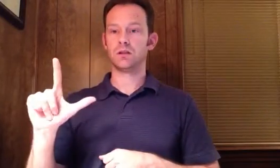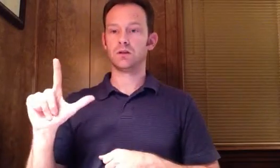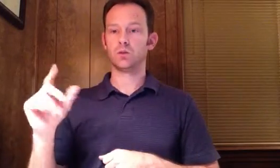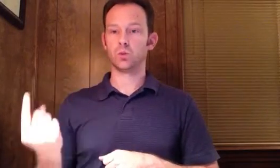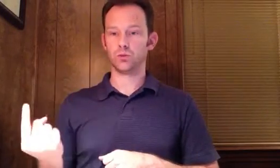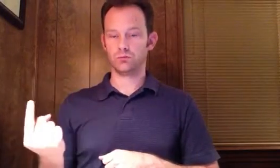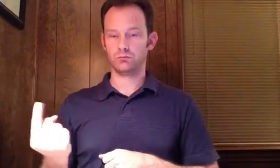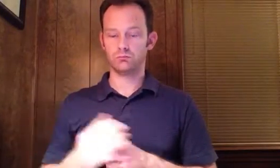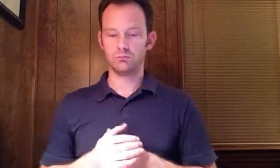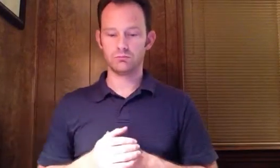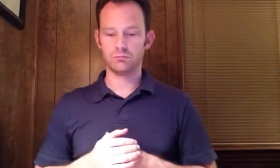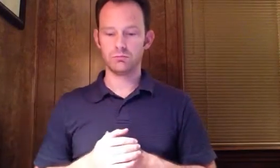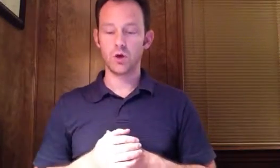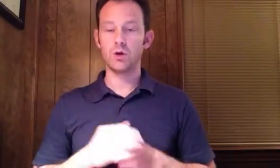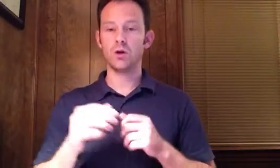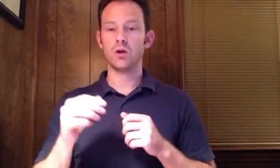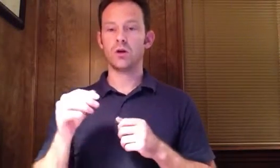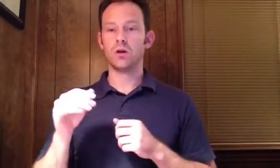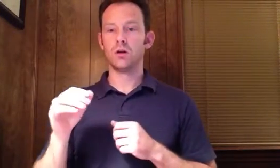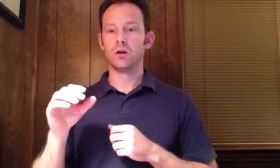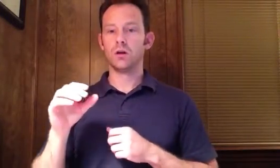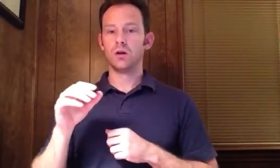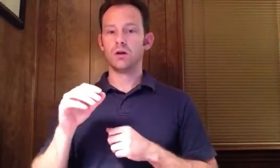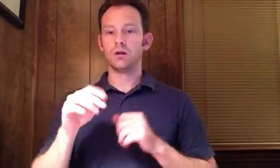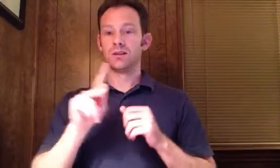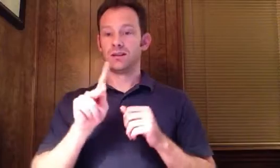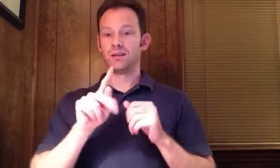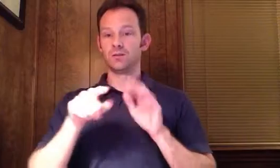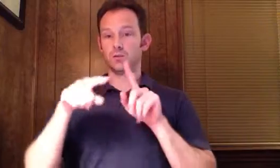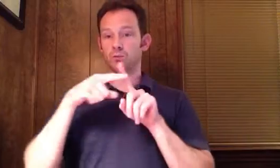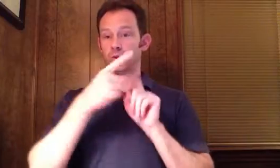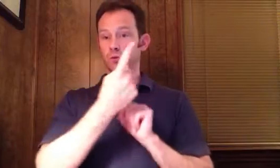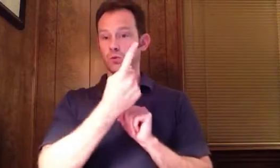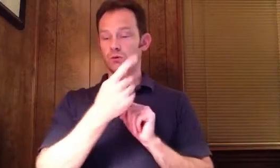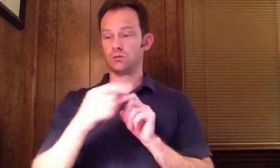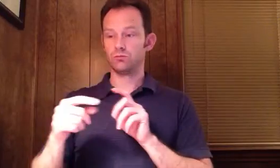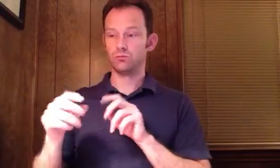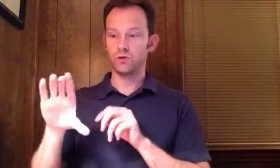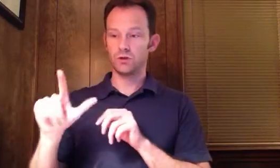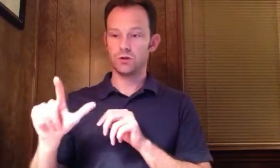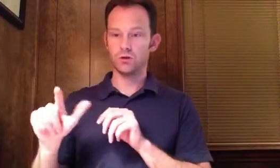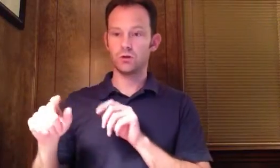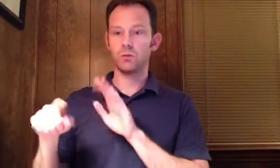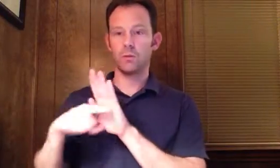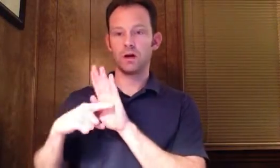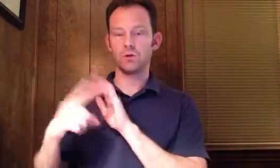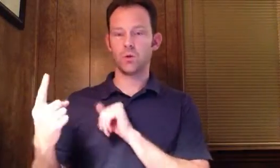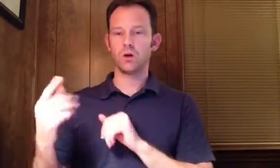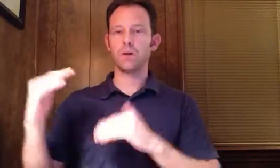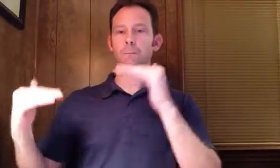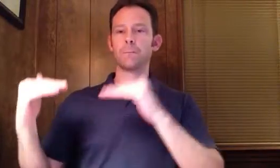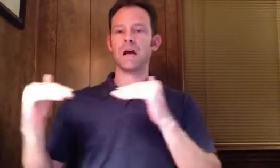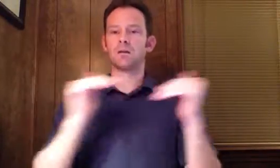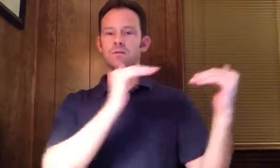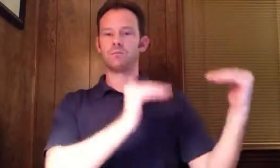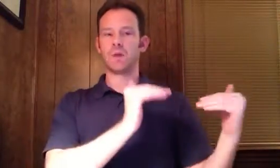crystal potassium is +1 and chlorine is a -1. In order to balance the chlorines on both sides, since chlorine is diatomic, I